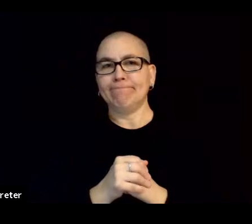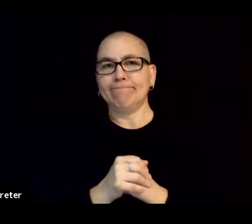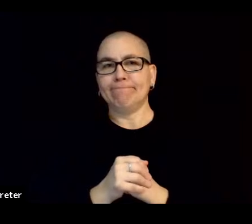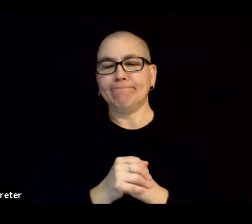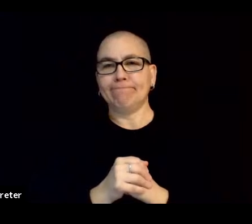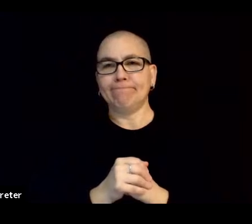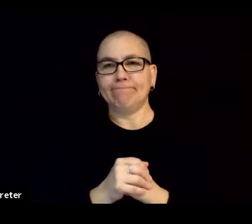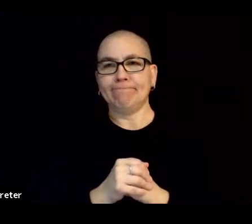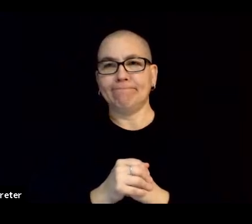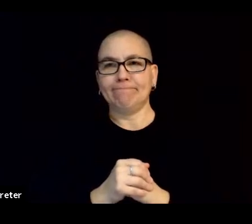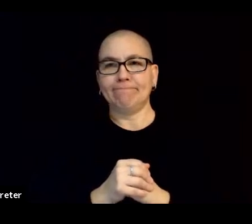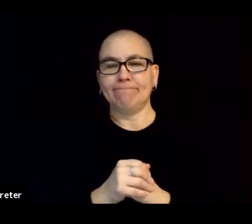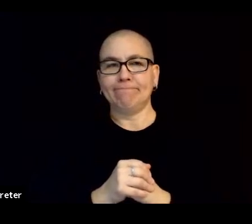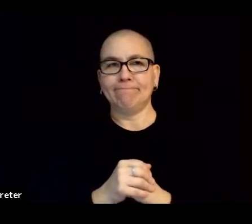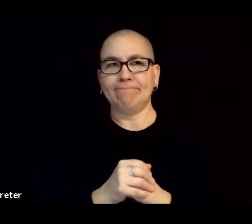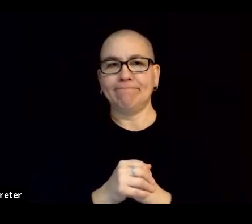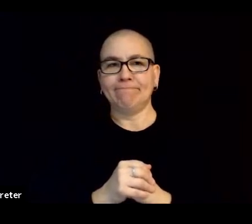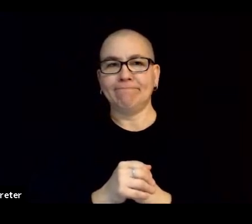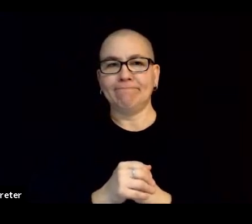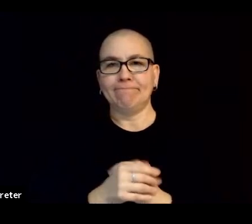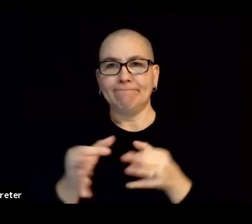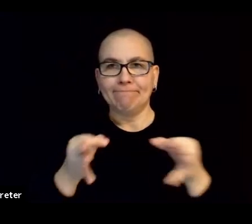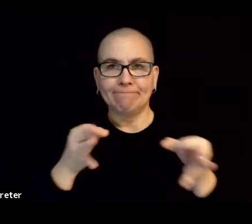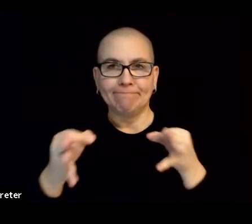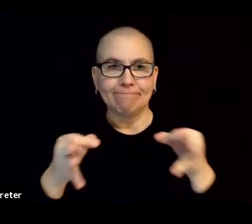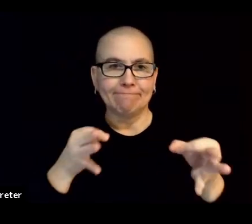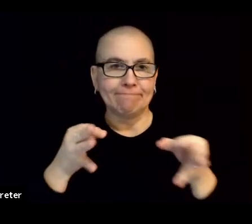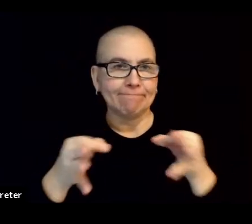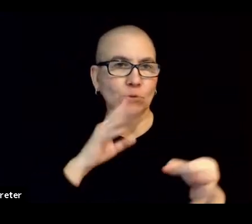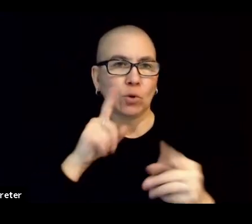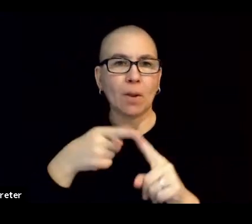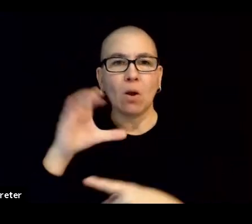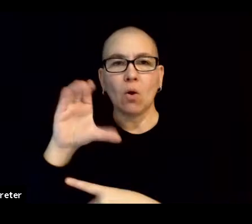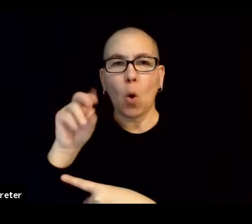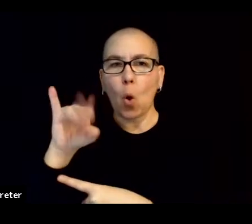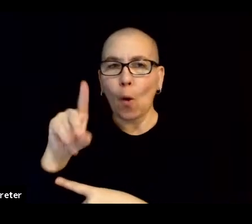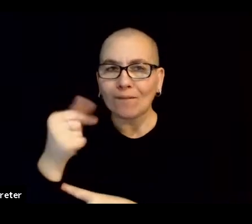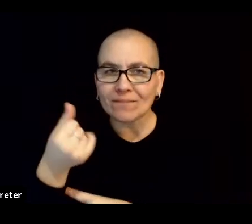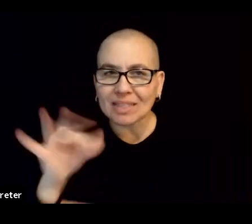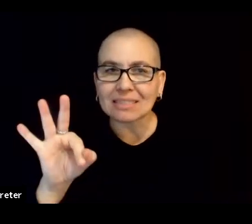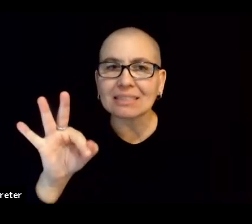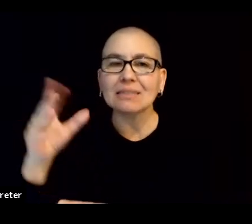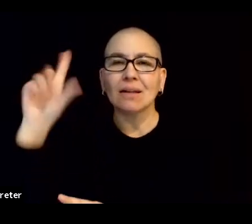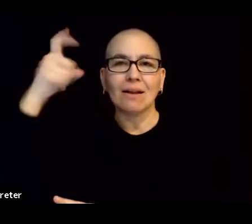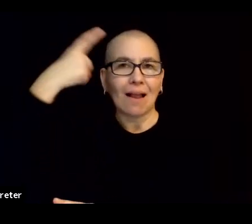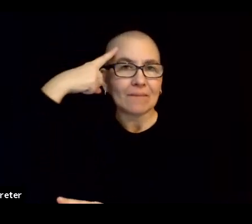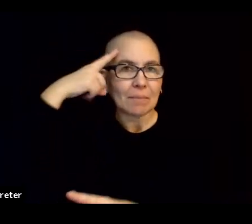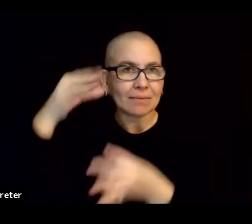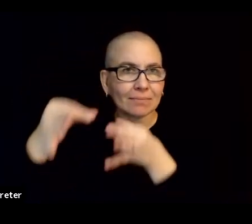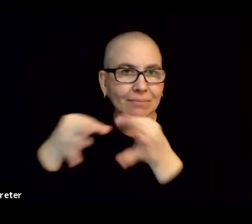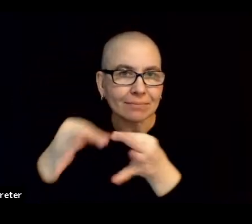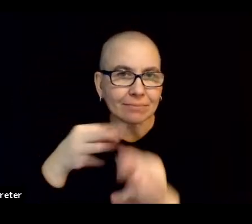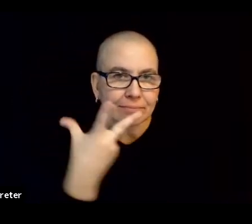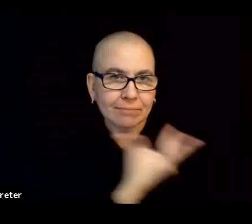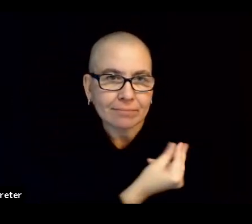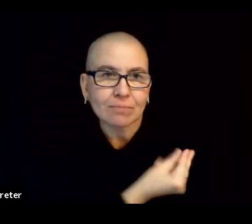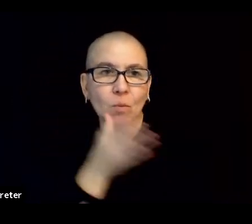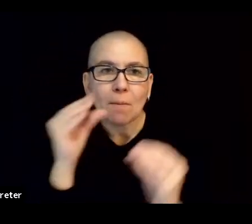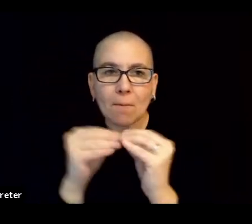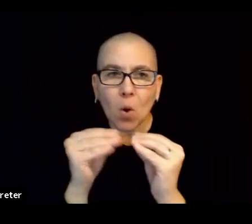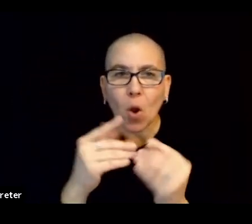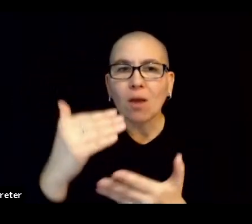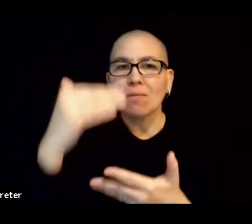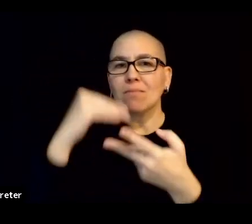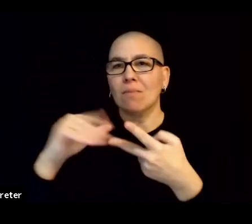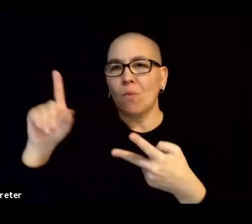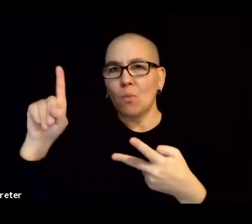within 48 hours, and that should help the Department of Health finalize its strategy for vaccinating people in the so-called Phase 1B. 9